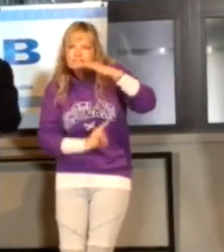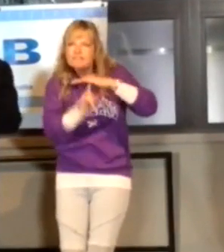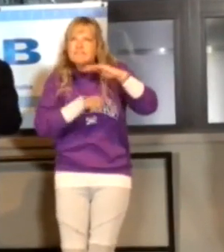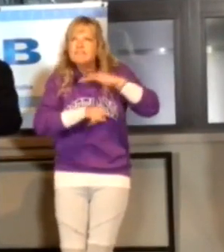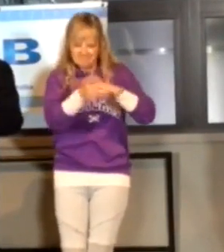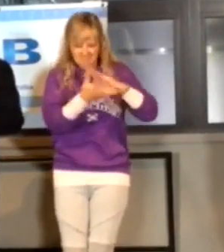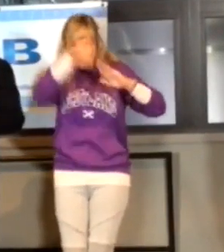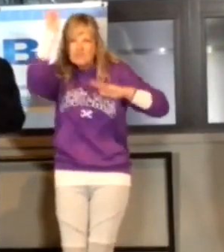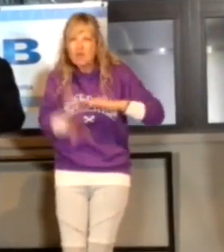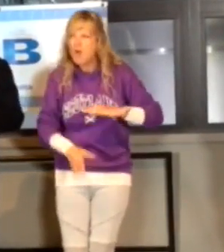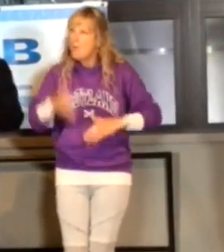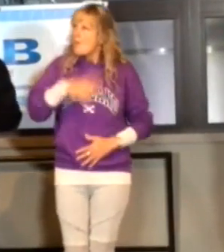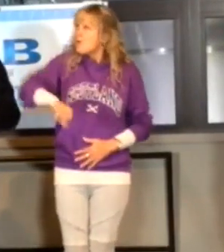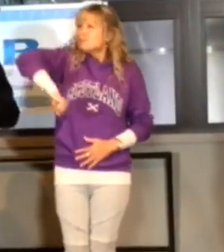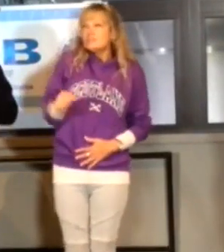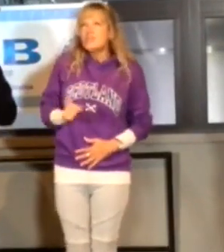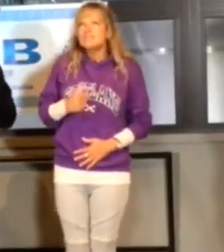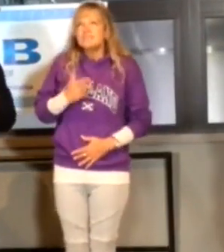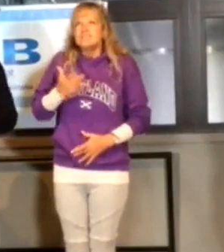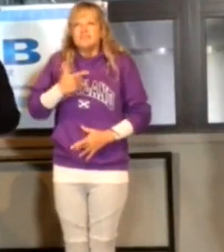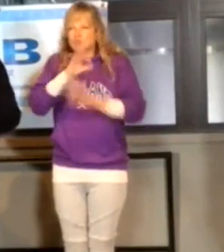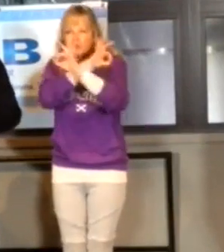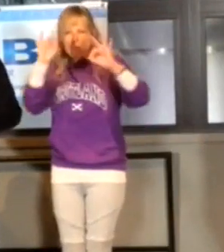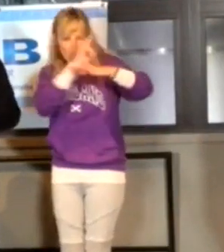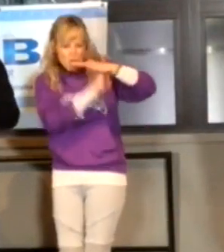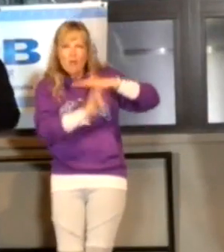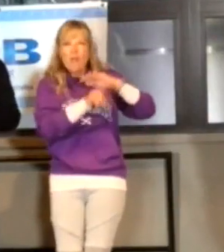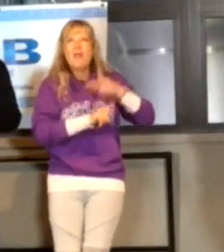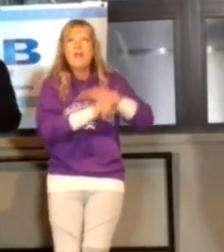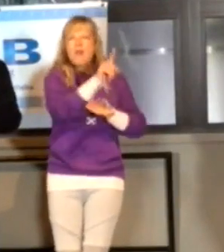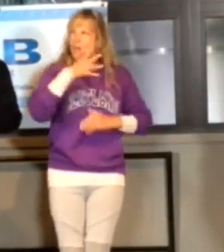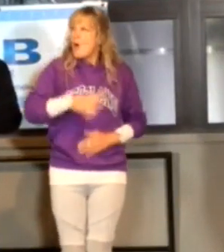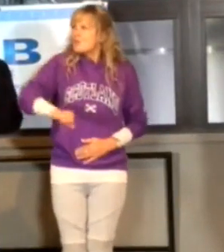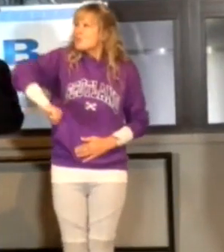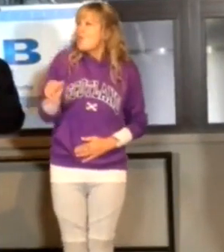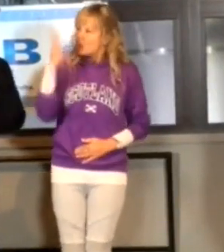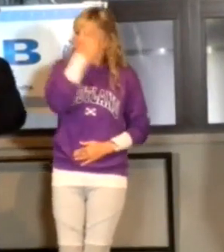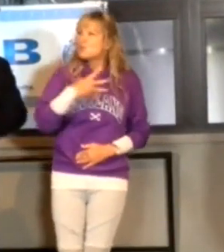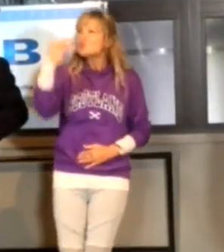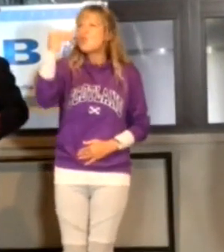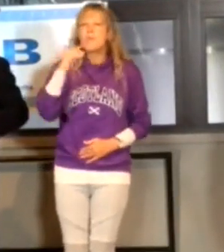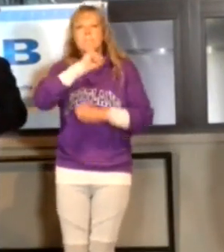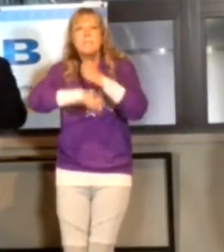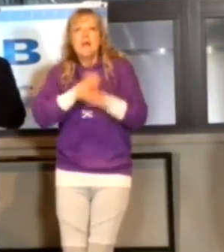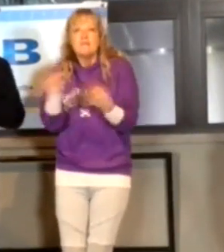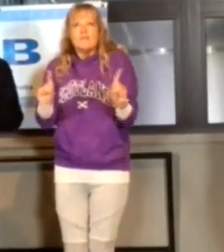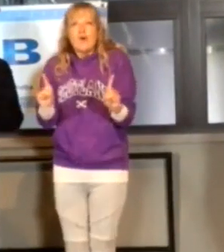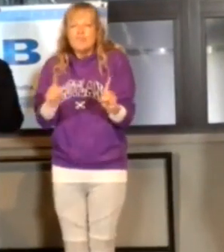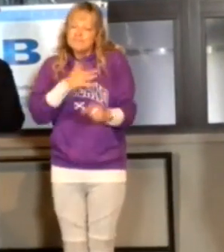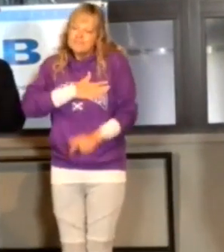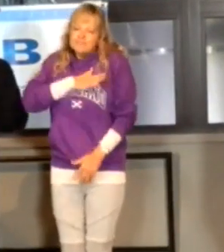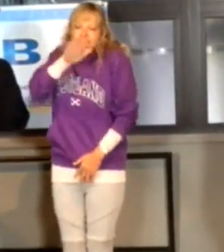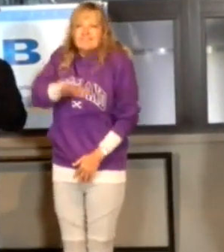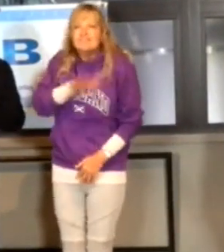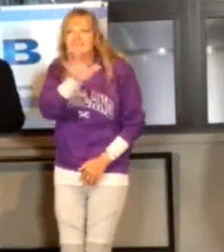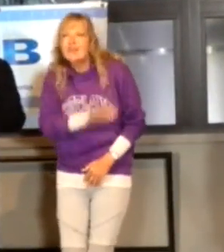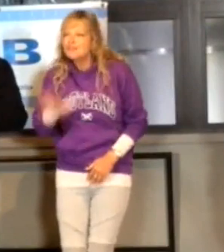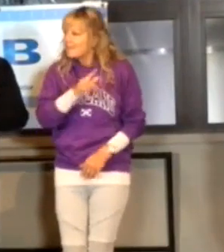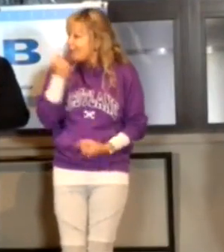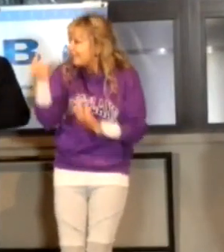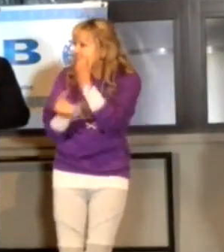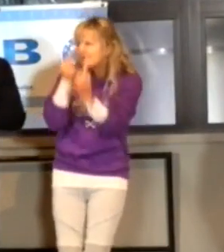of Scotland which is free of tribal. We want the sort of Scotland which is a compassionate country for